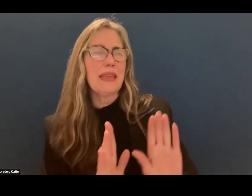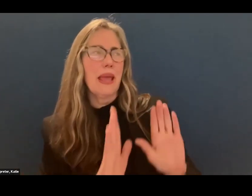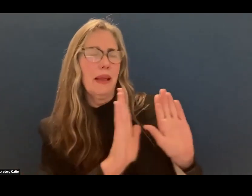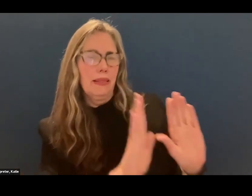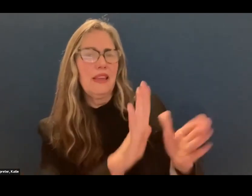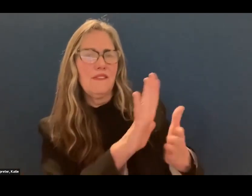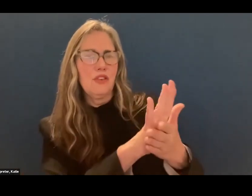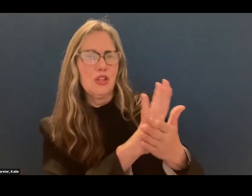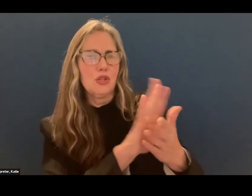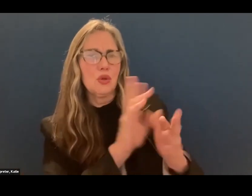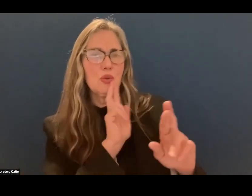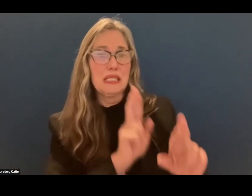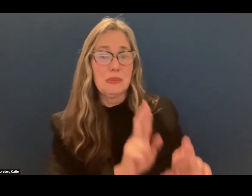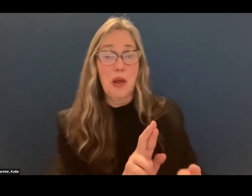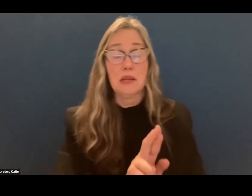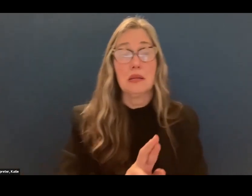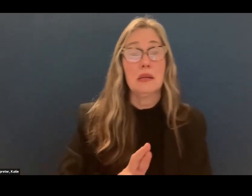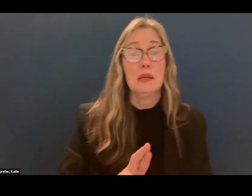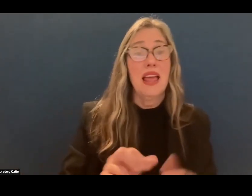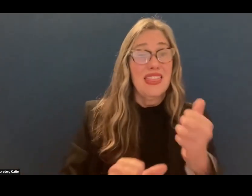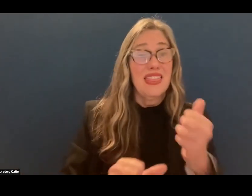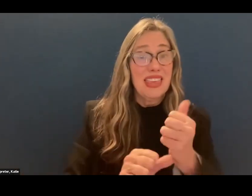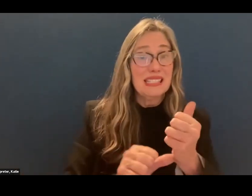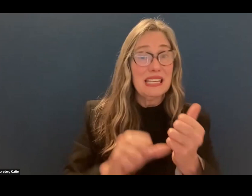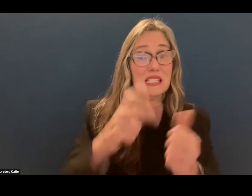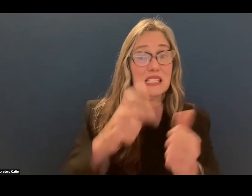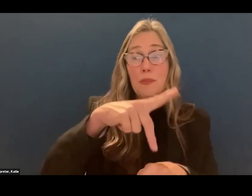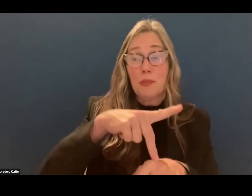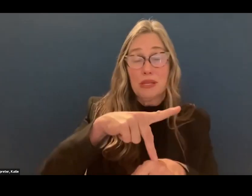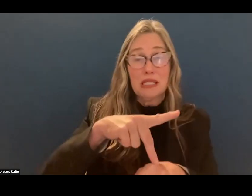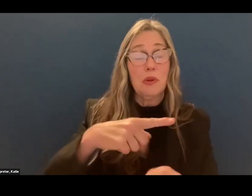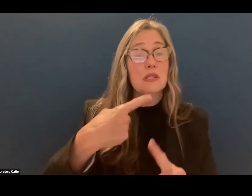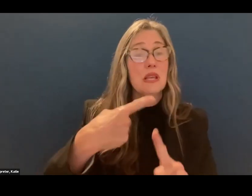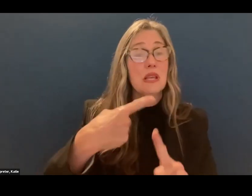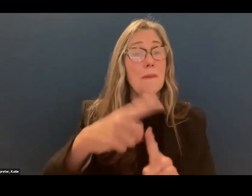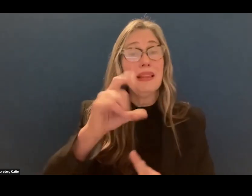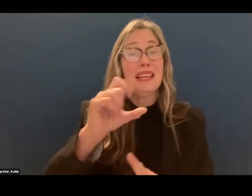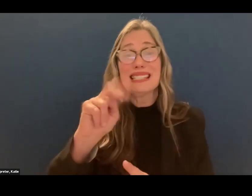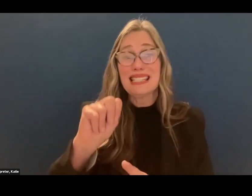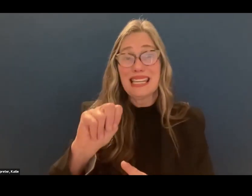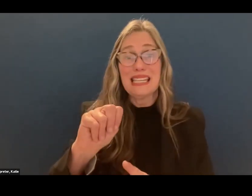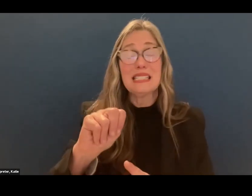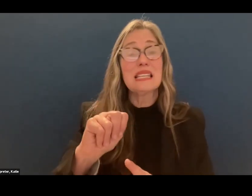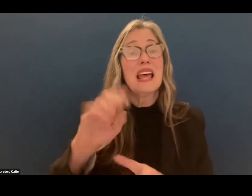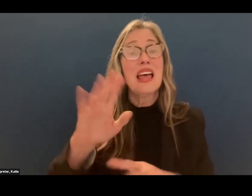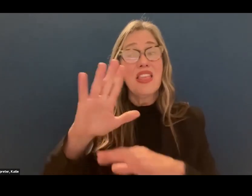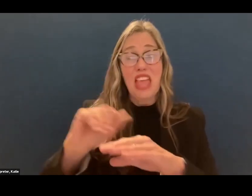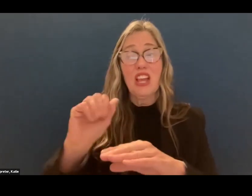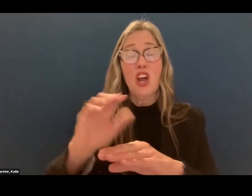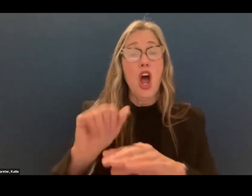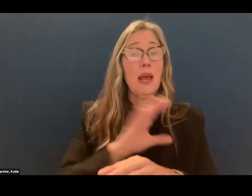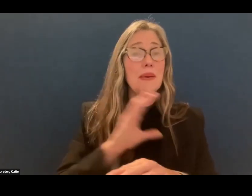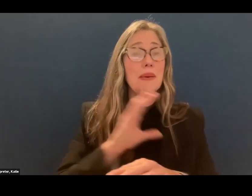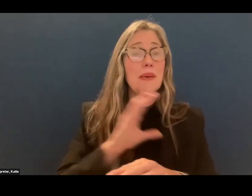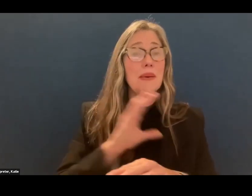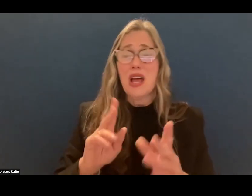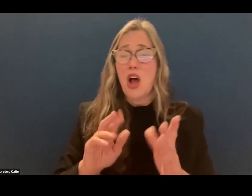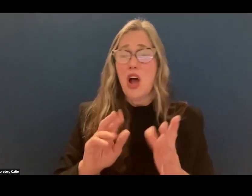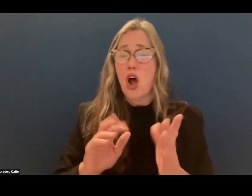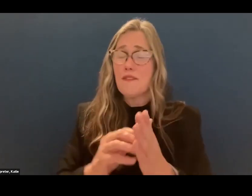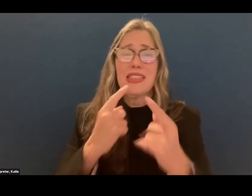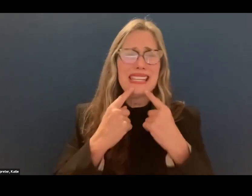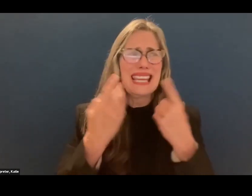good, and assistant principals and deans are very good about calling up for consults. This is the fact pattern. I don't know which way to go. And we're